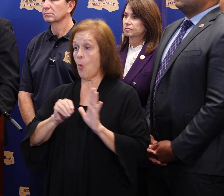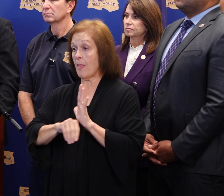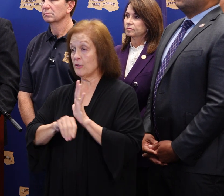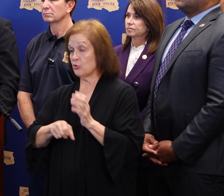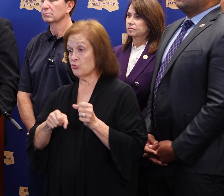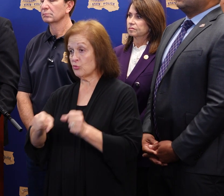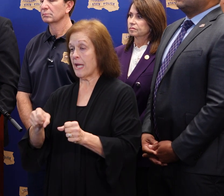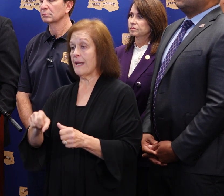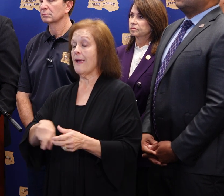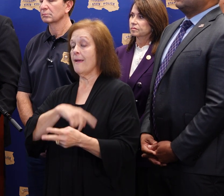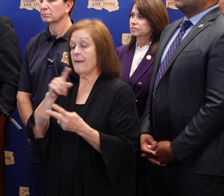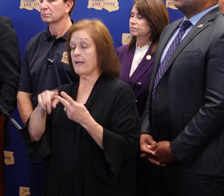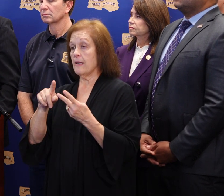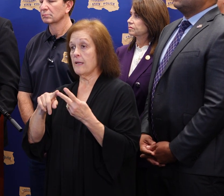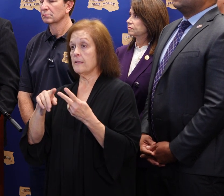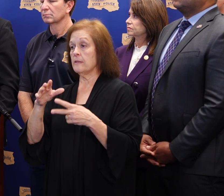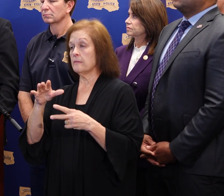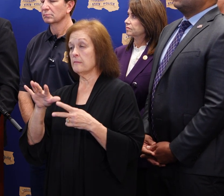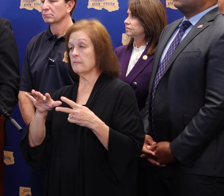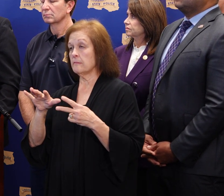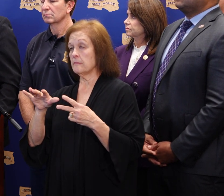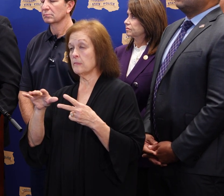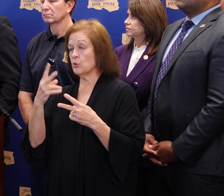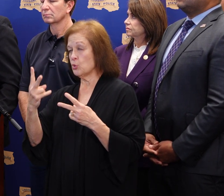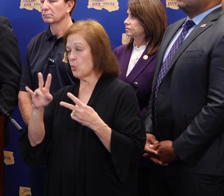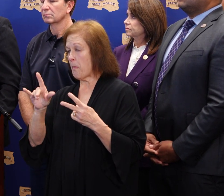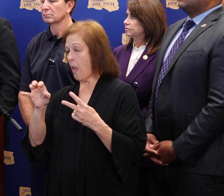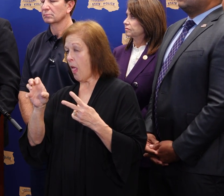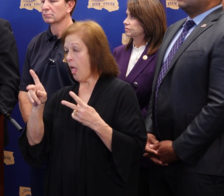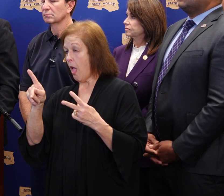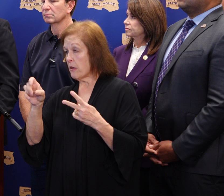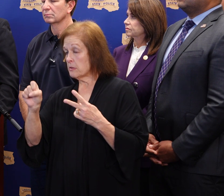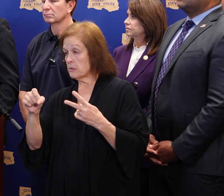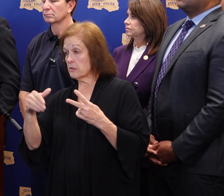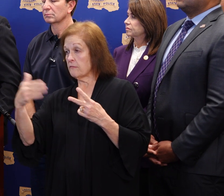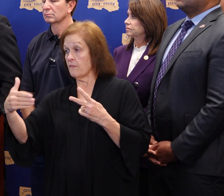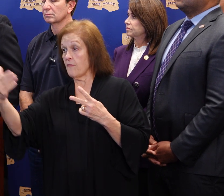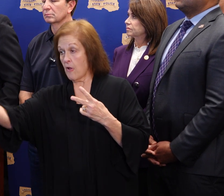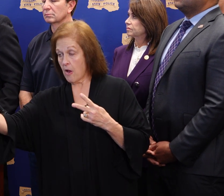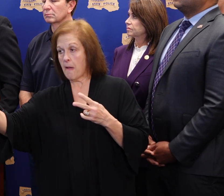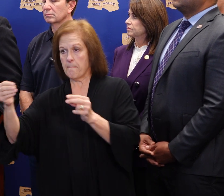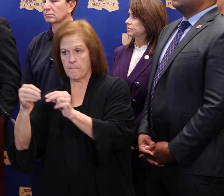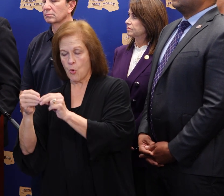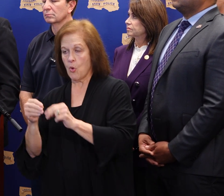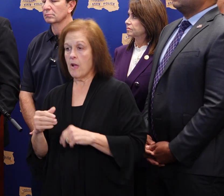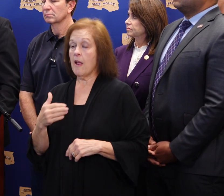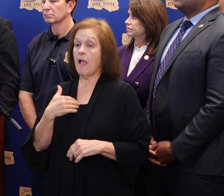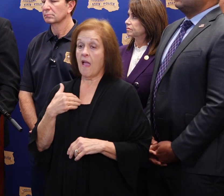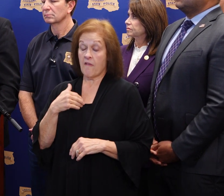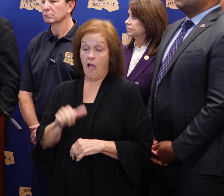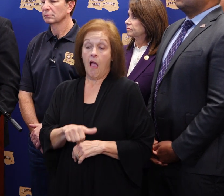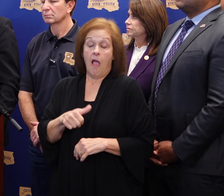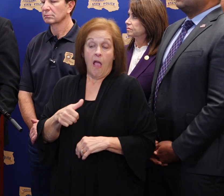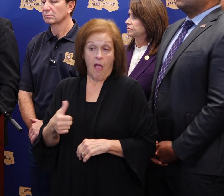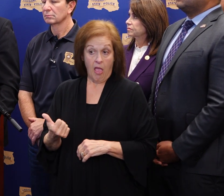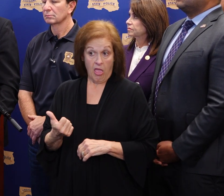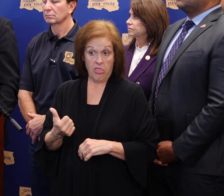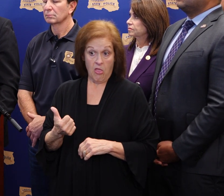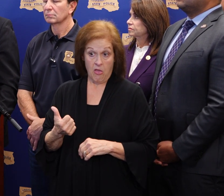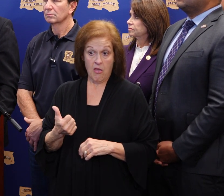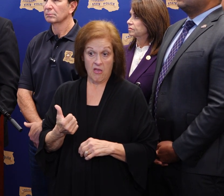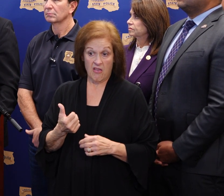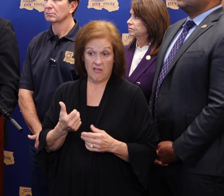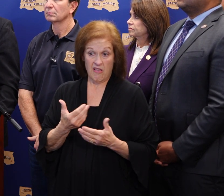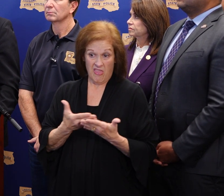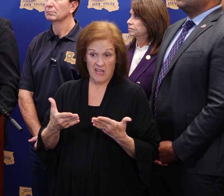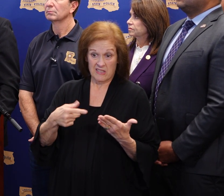the second at an intersection approximately 2 blocks away. There were multiple reports of other devices. Those